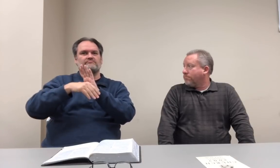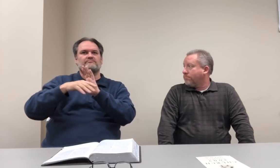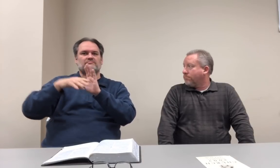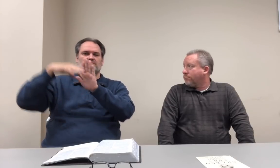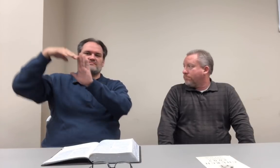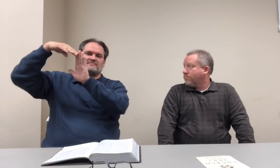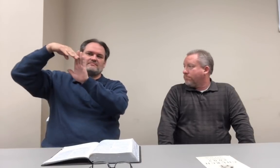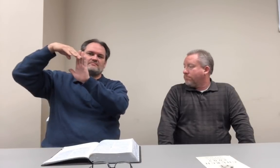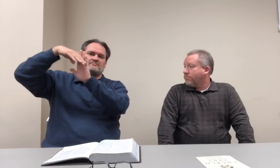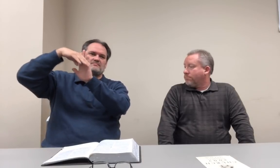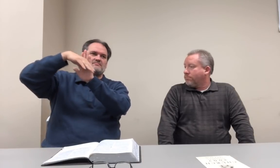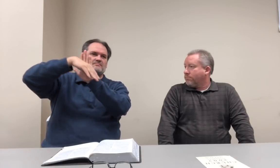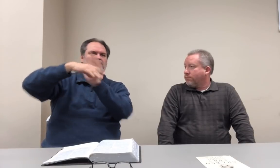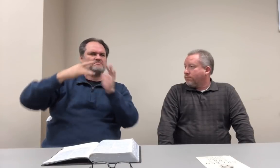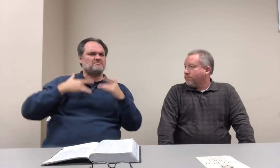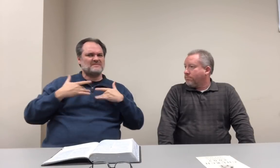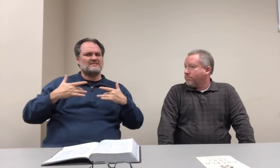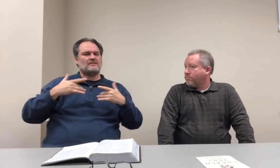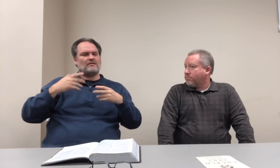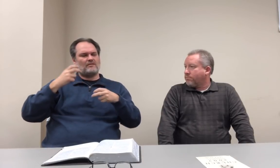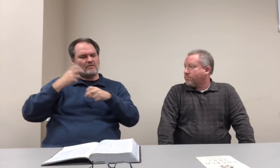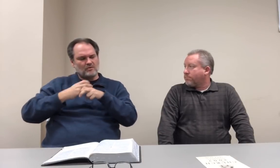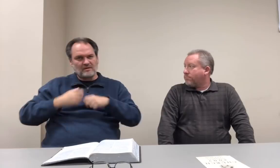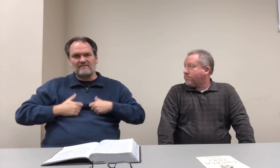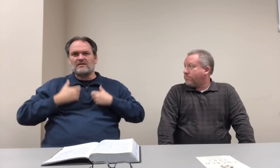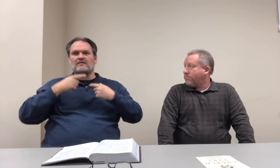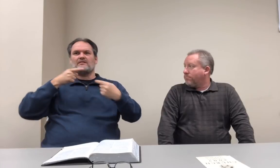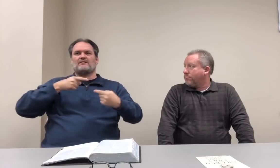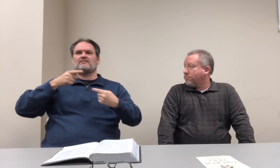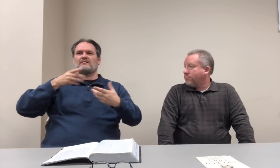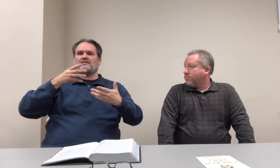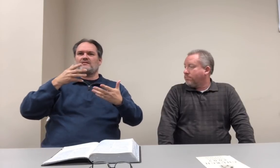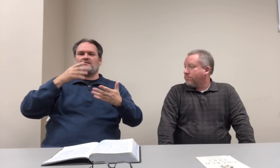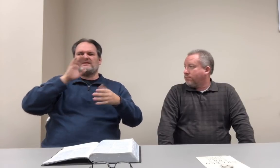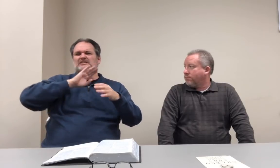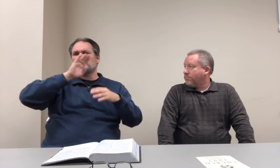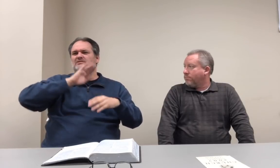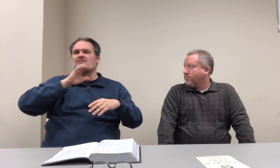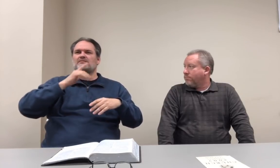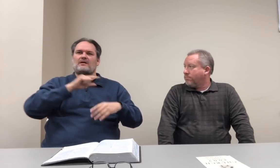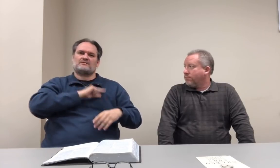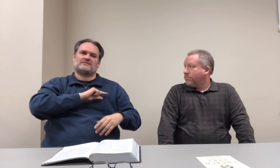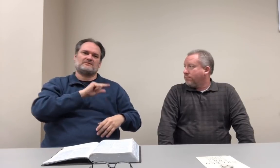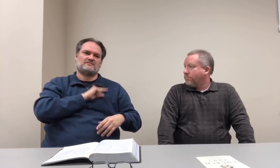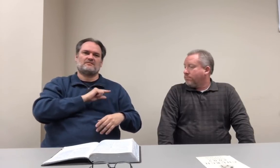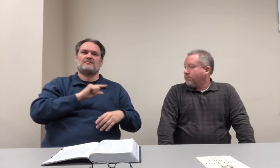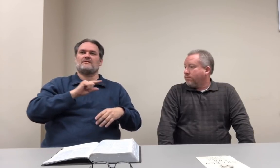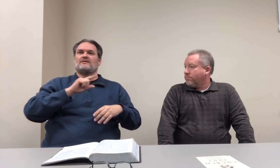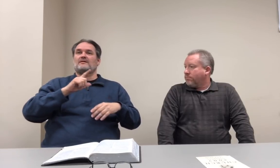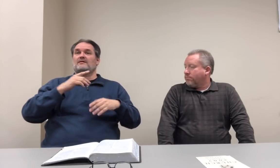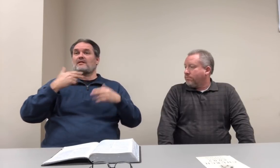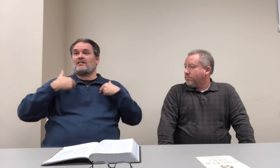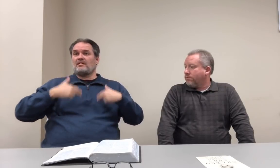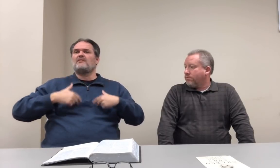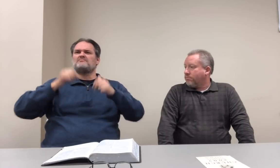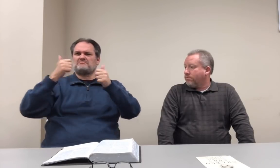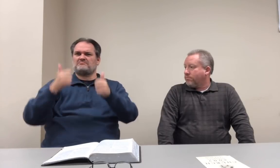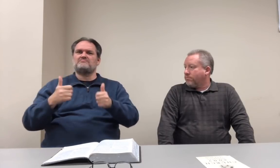full of compassion. And so, divine immutability is an attribute of perfection and a doctrine of comfort.